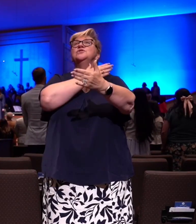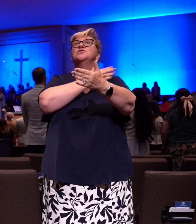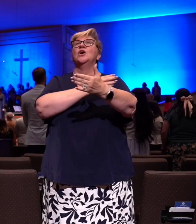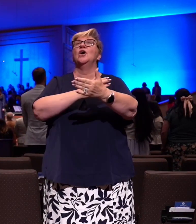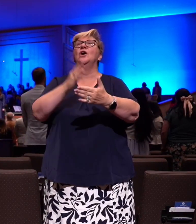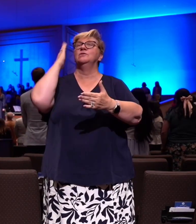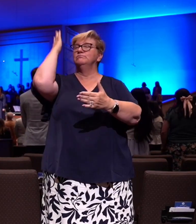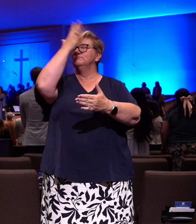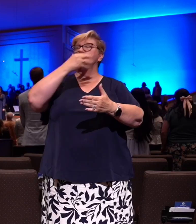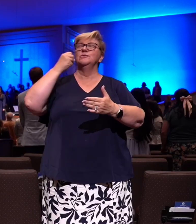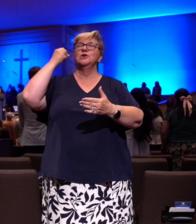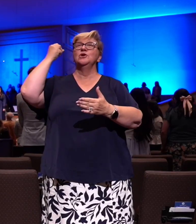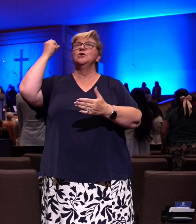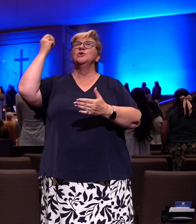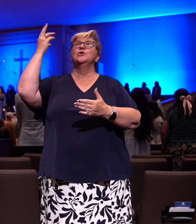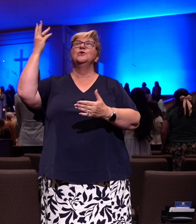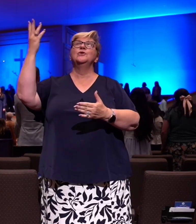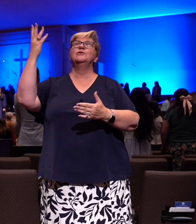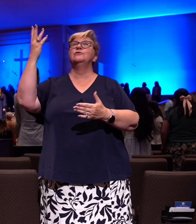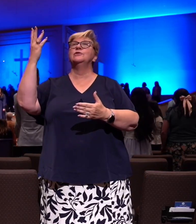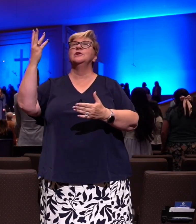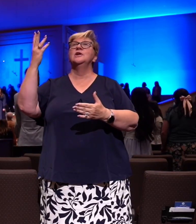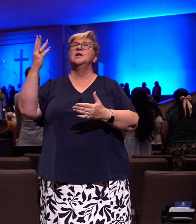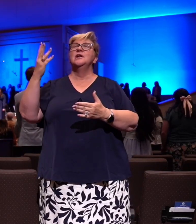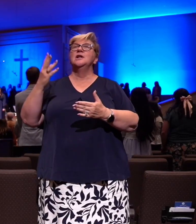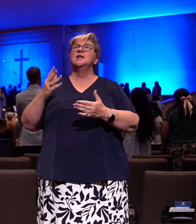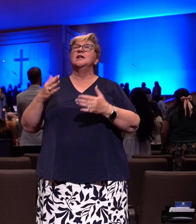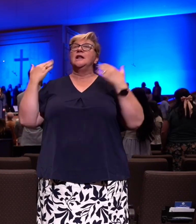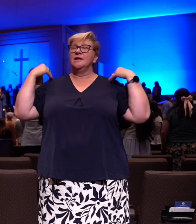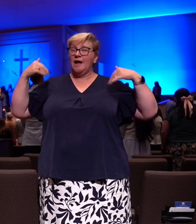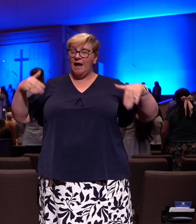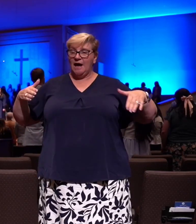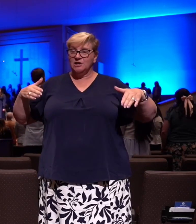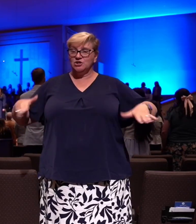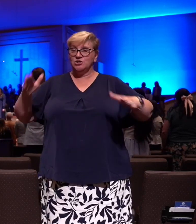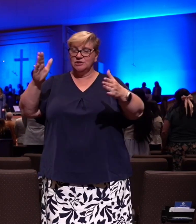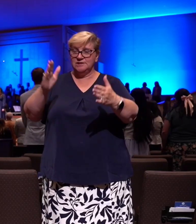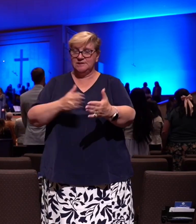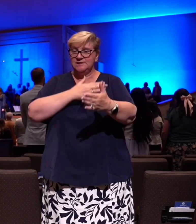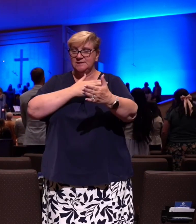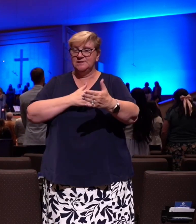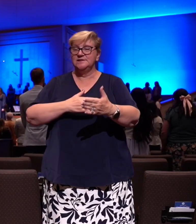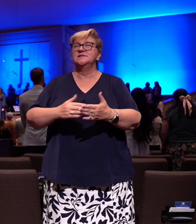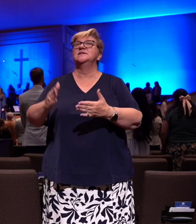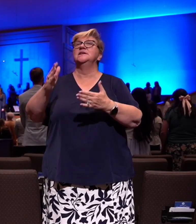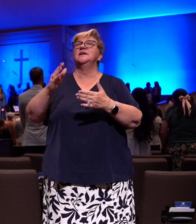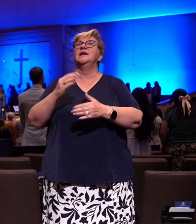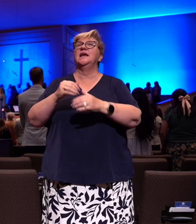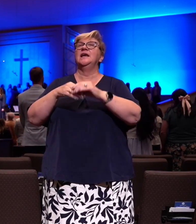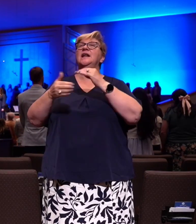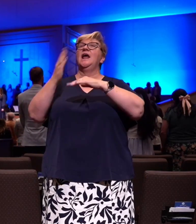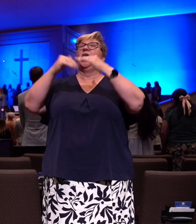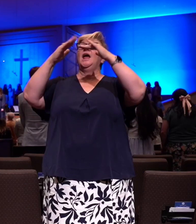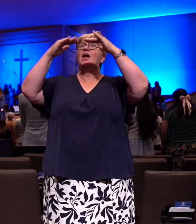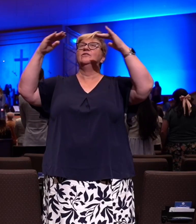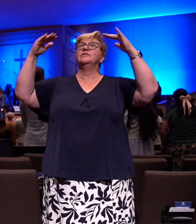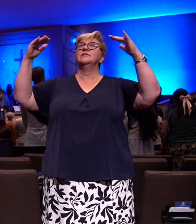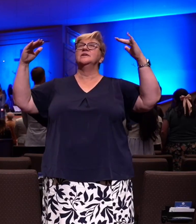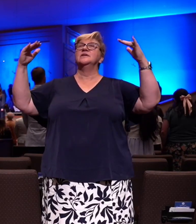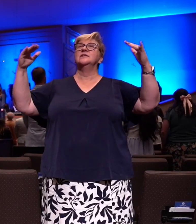melodious sonnet, sung by flaming tongues above. Praise